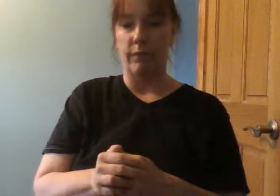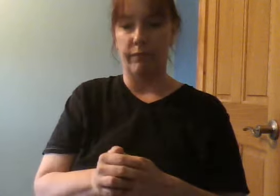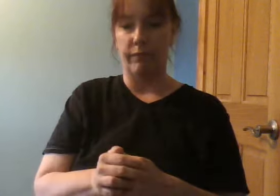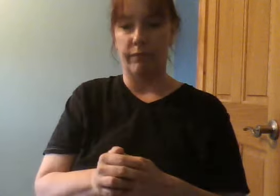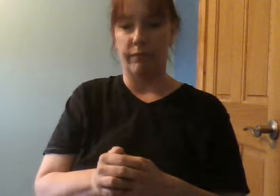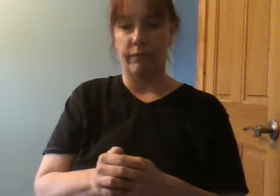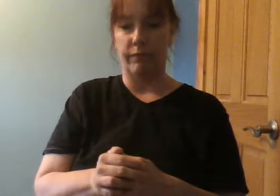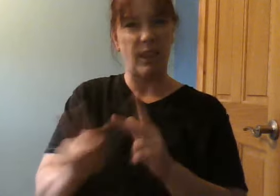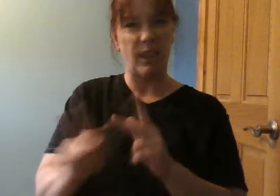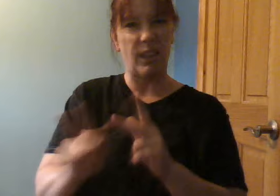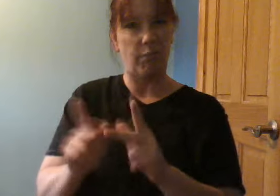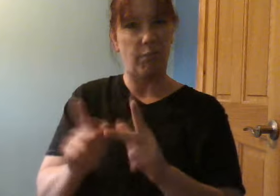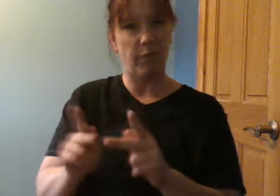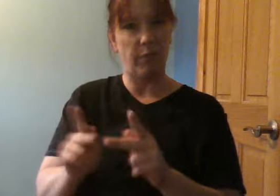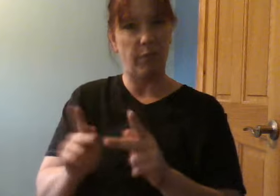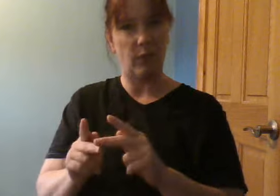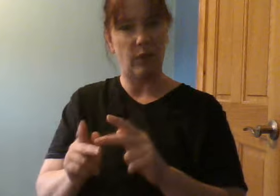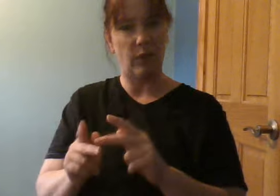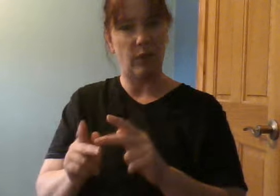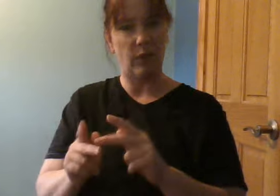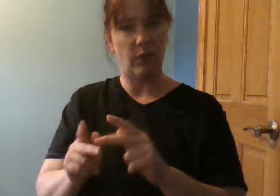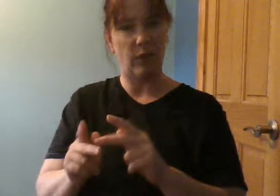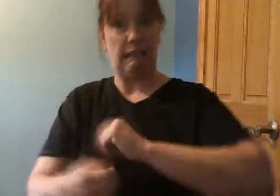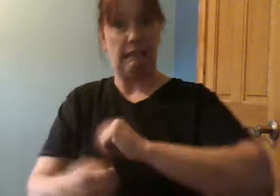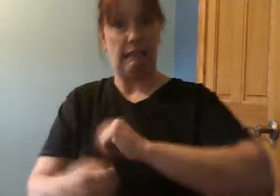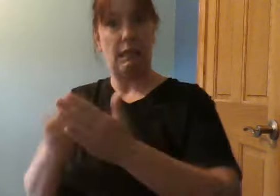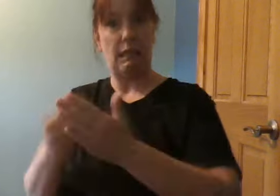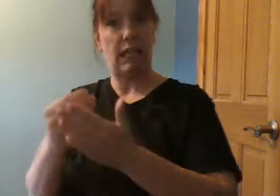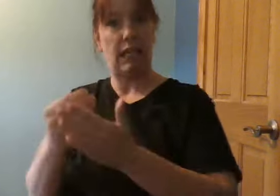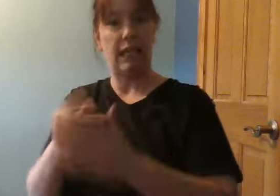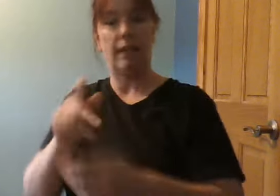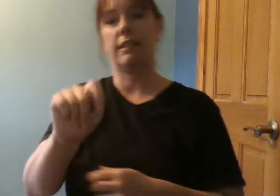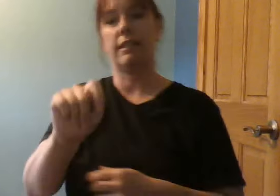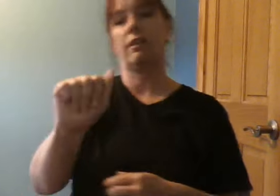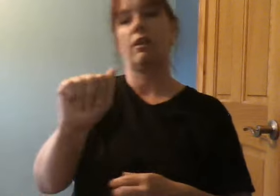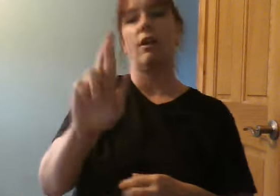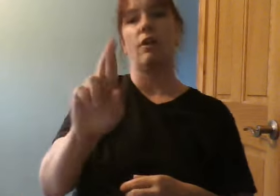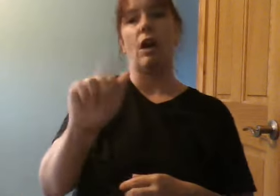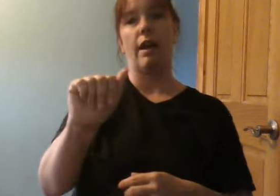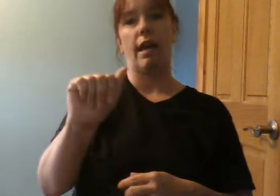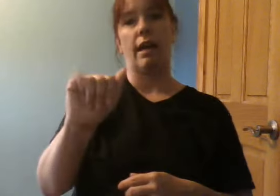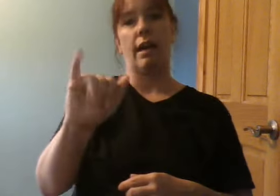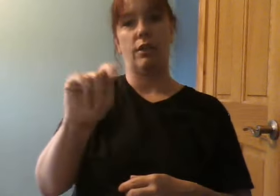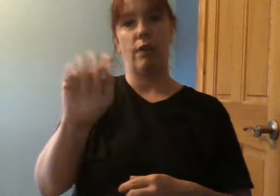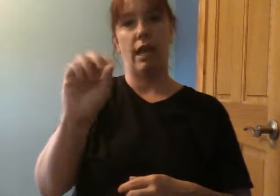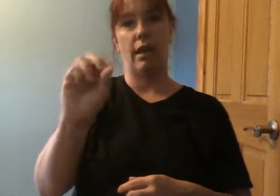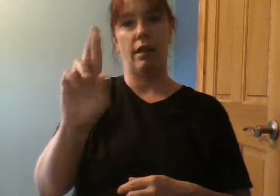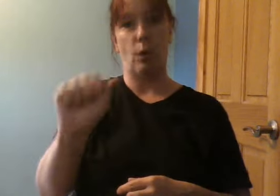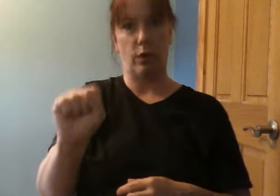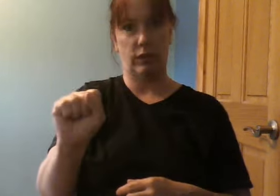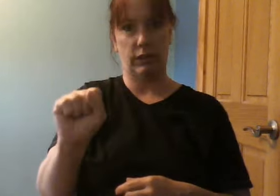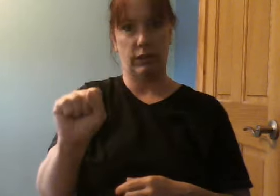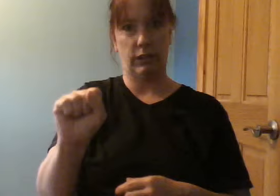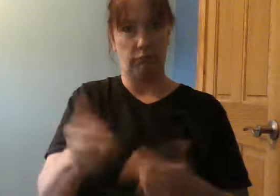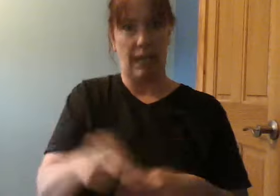don't, they take the money, traders, that's the word I was thinking of. Suppose I was sitting next to a rogue trader, right, and I want to report it to the